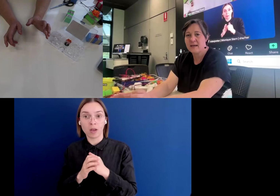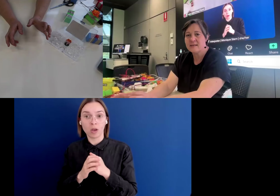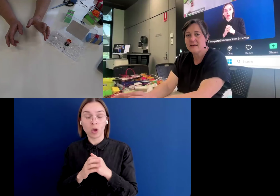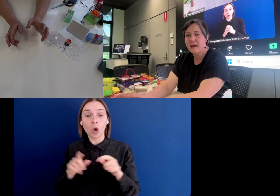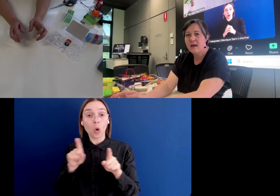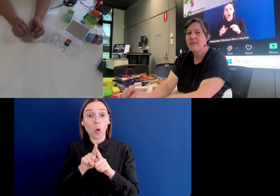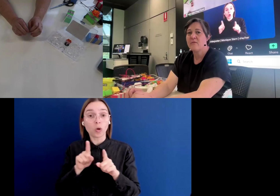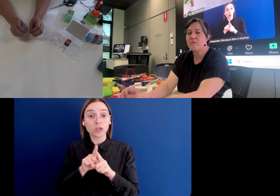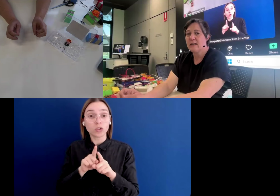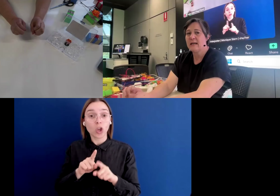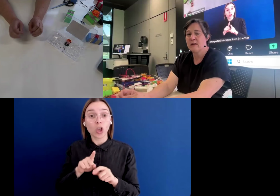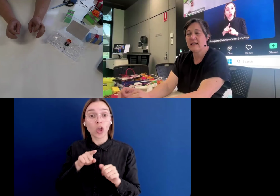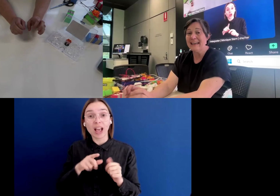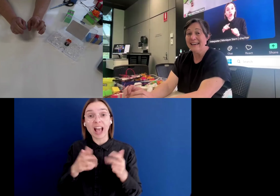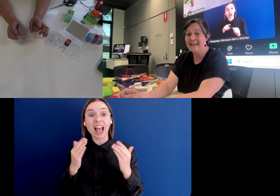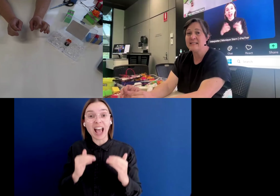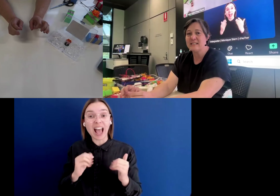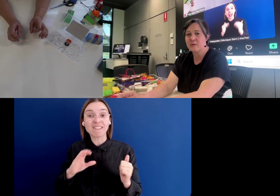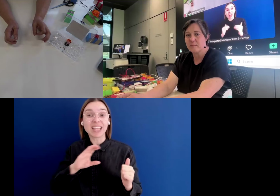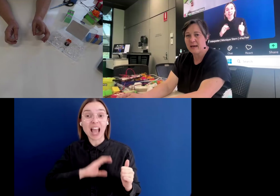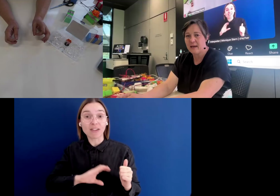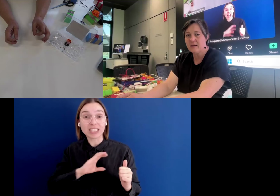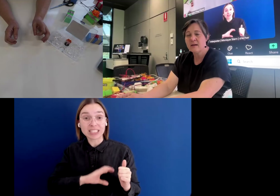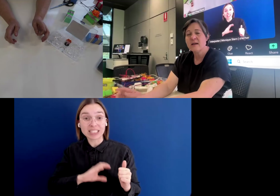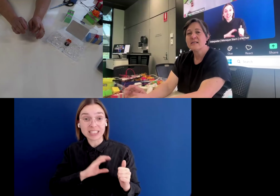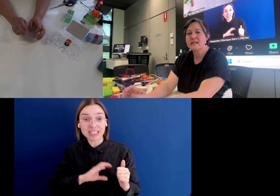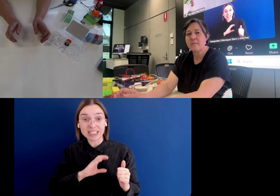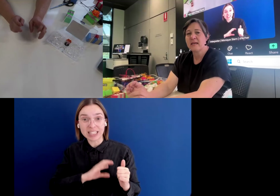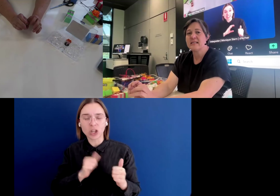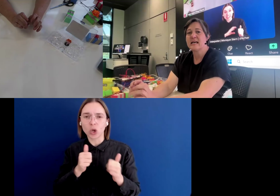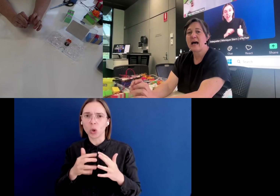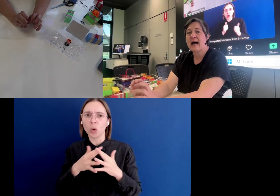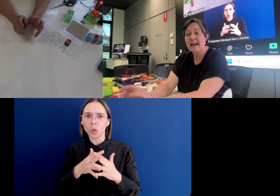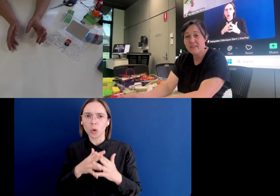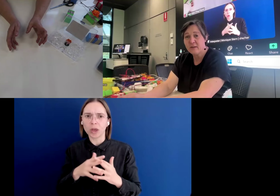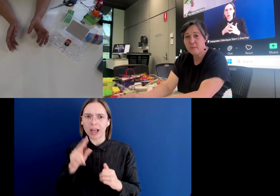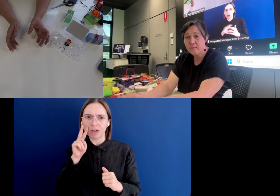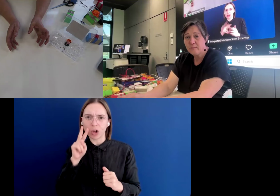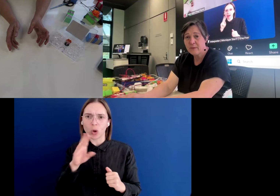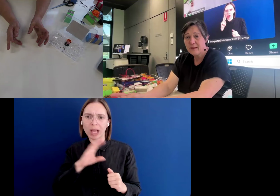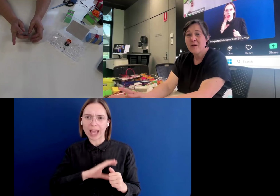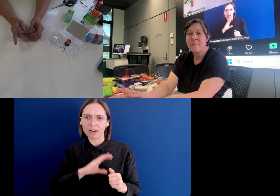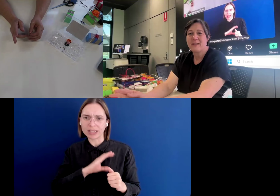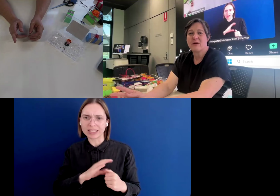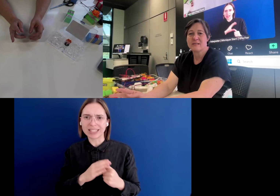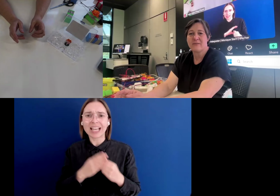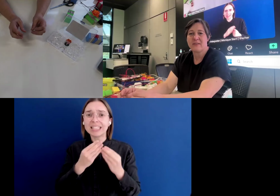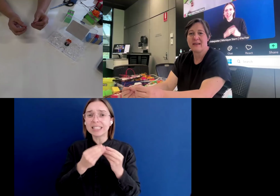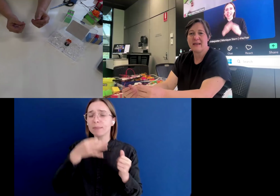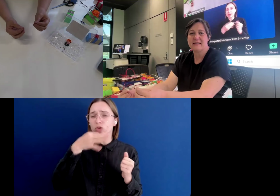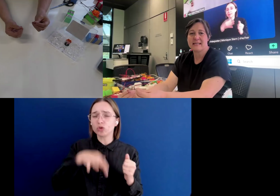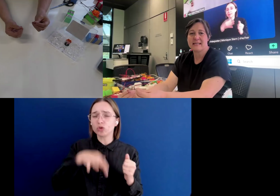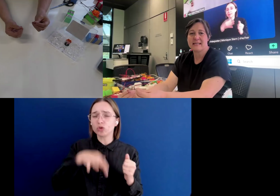look amazing. They're really, really easy to make. Some kids hate them because of the